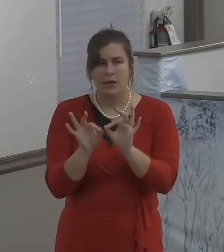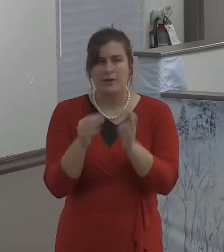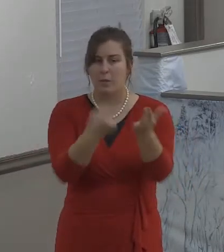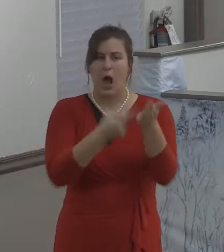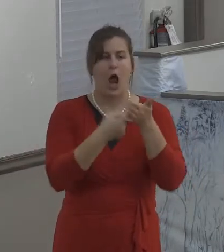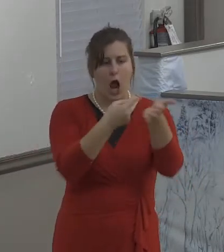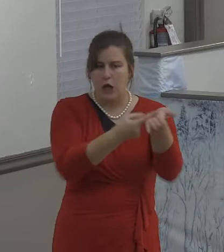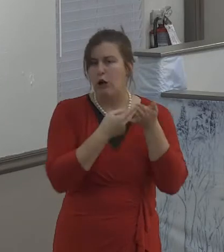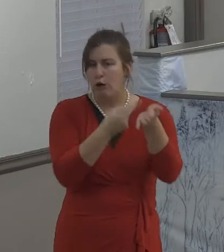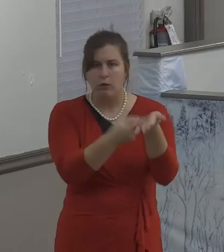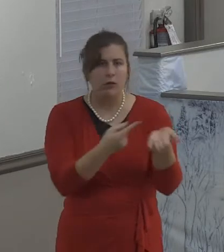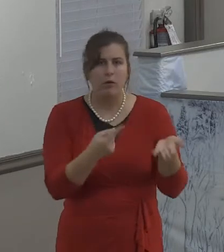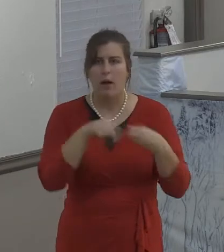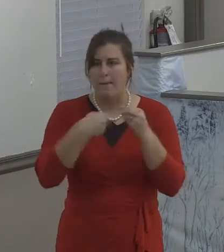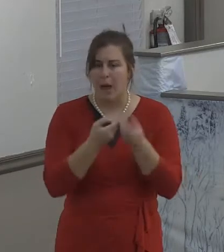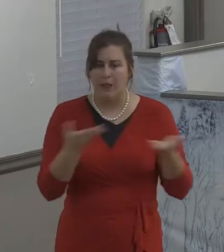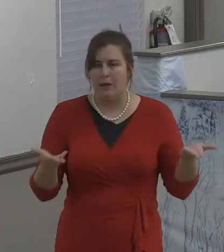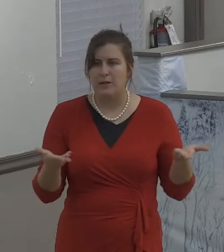and say, God, you take care of it.